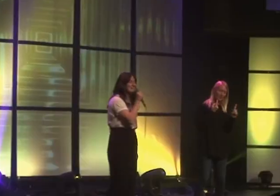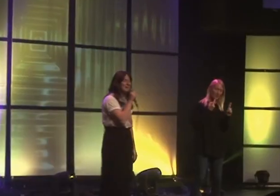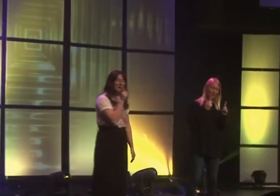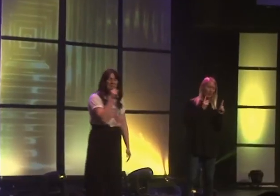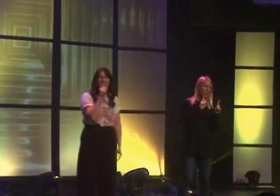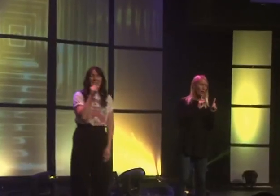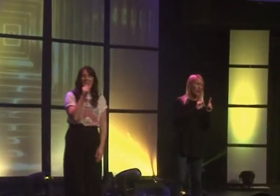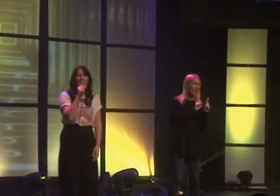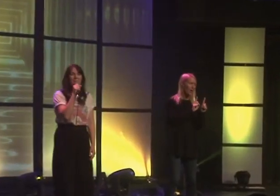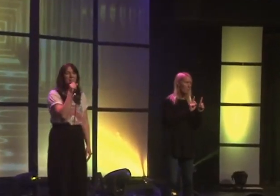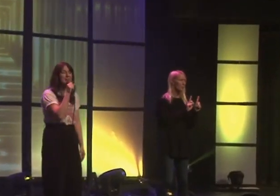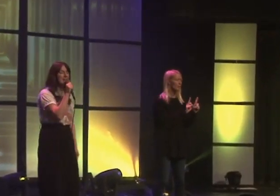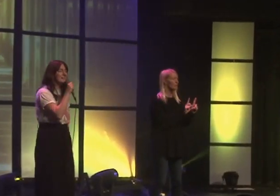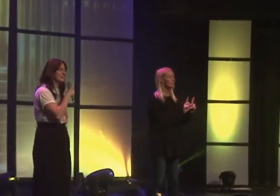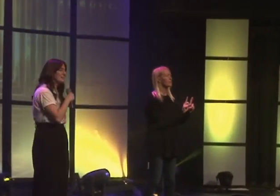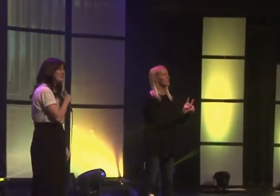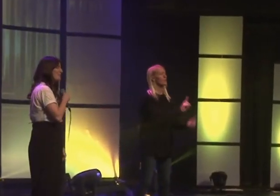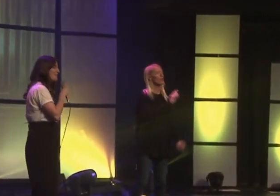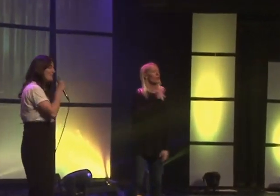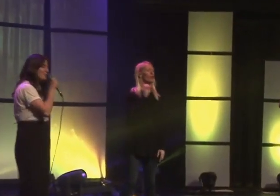stand by me.